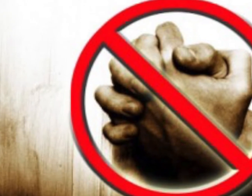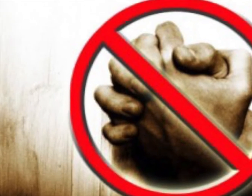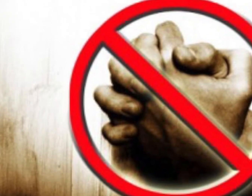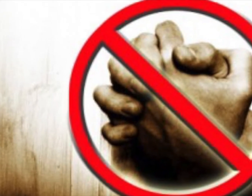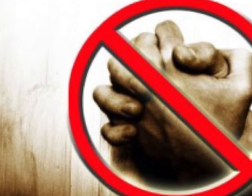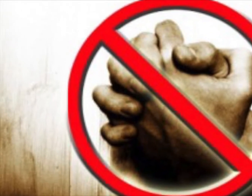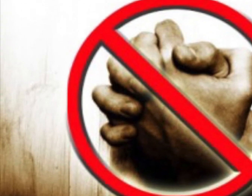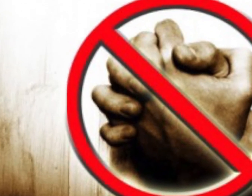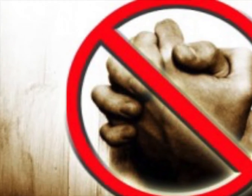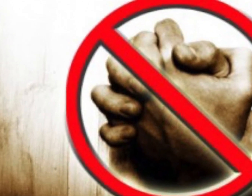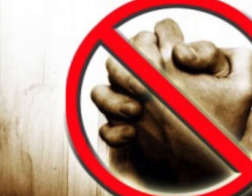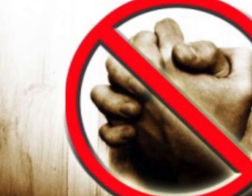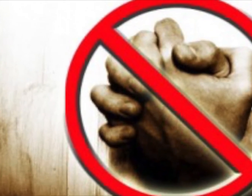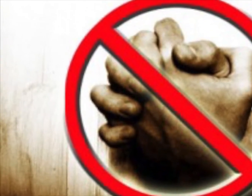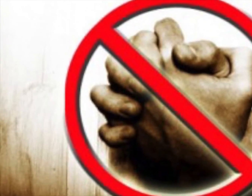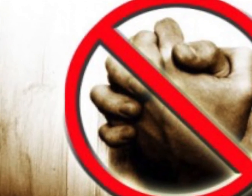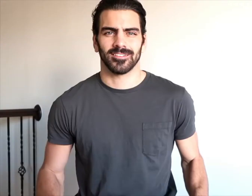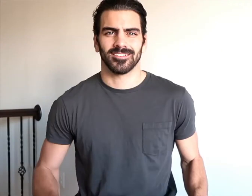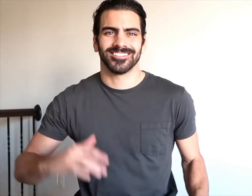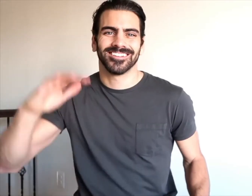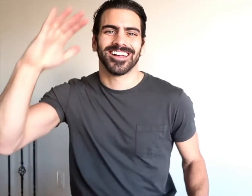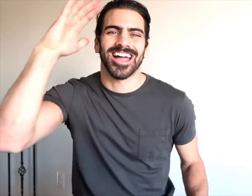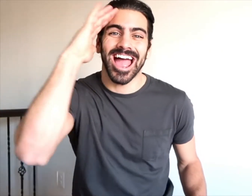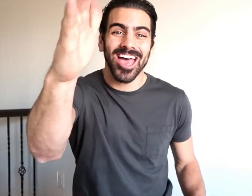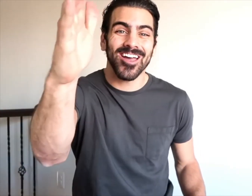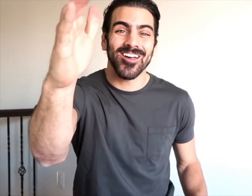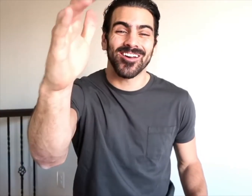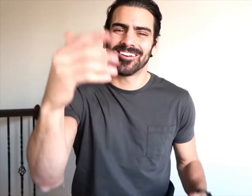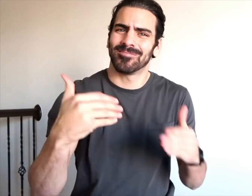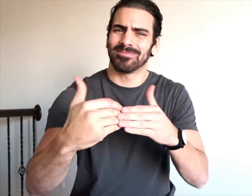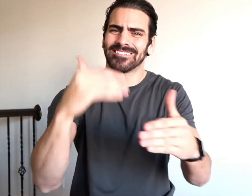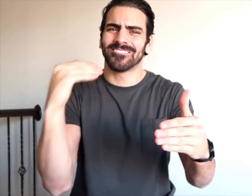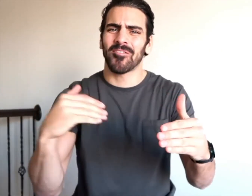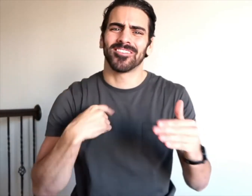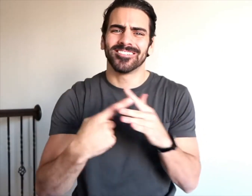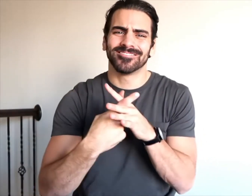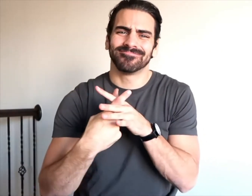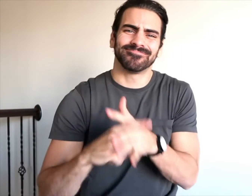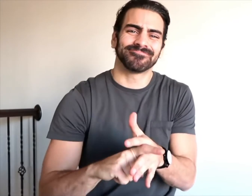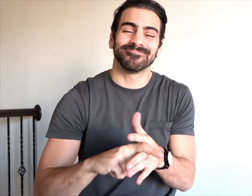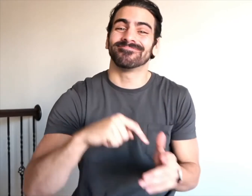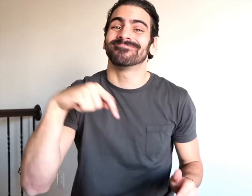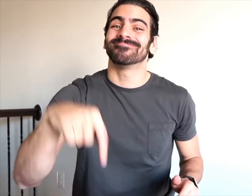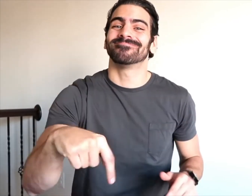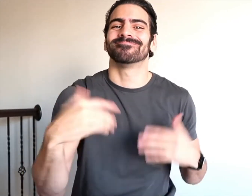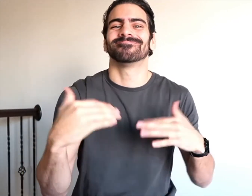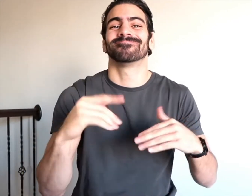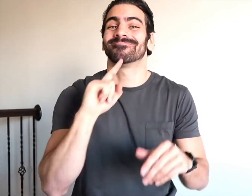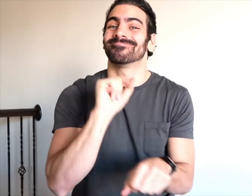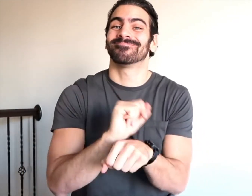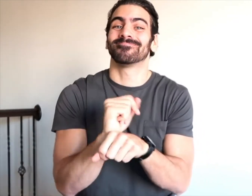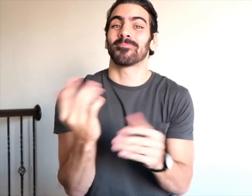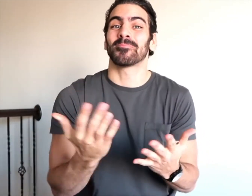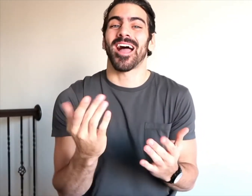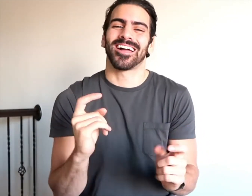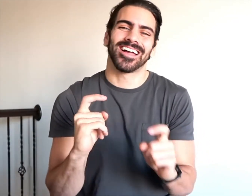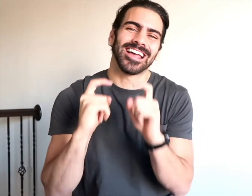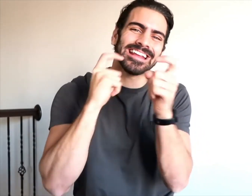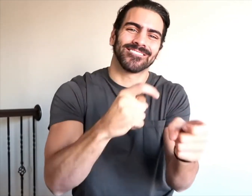them to learn in their proper language. Finding jobs or even getting the opportunity for an interview was a difficult situation for all